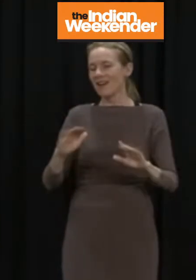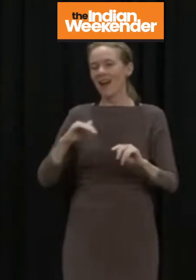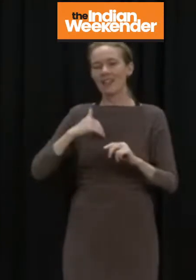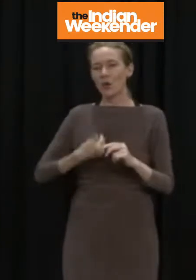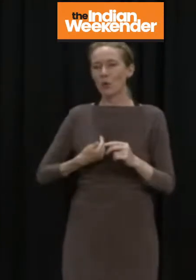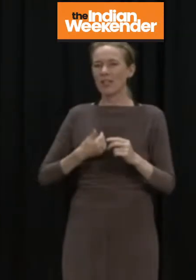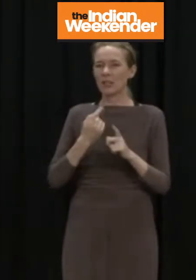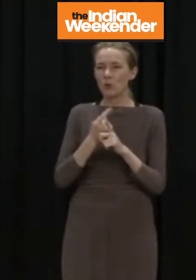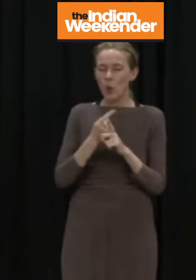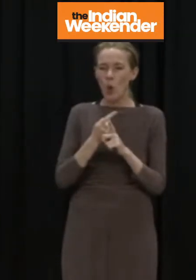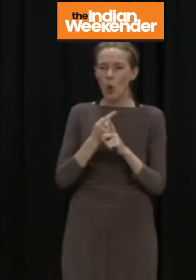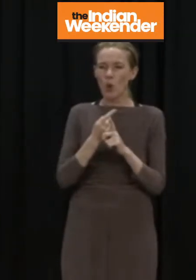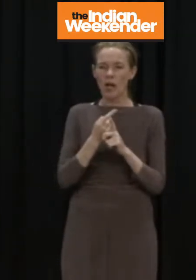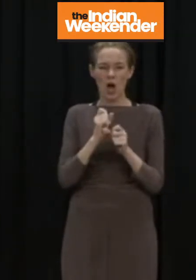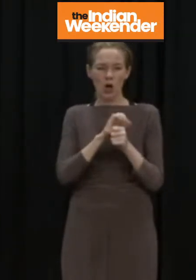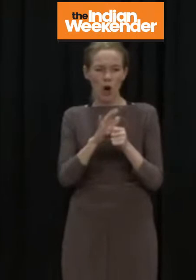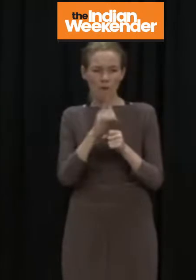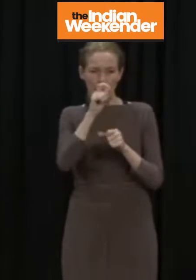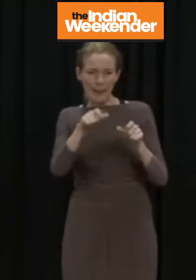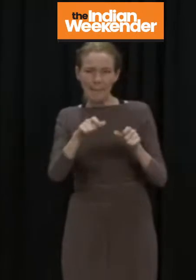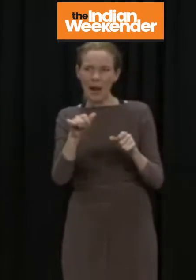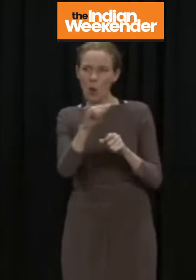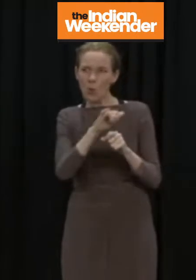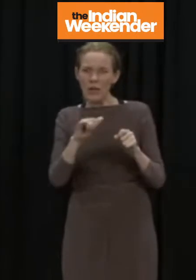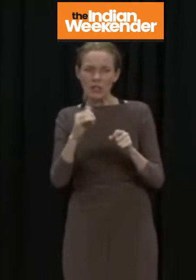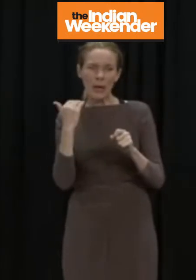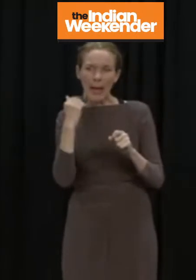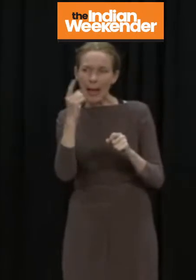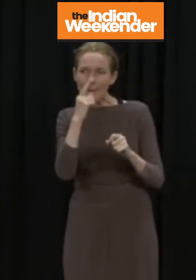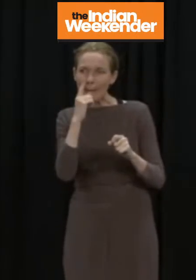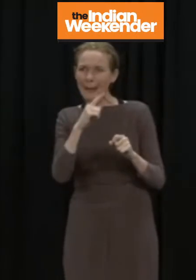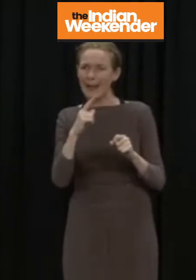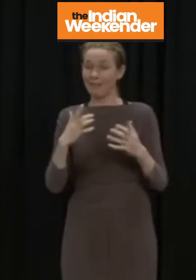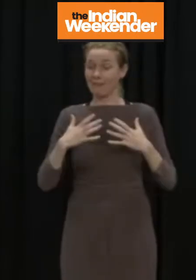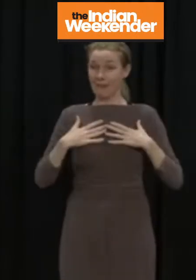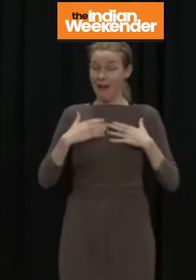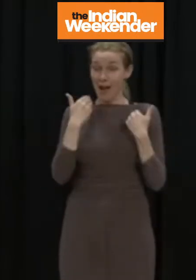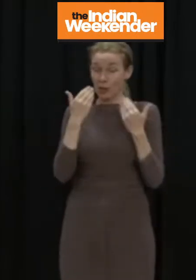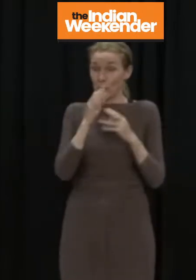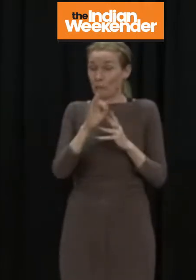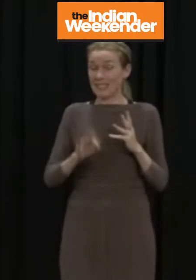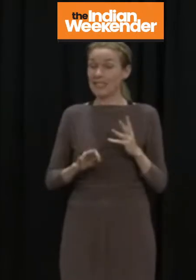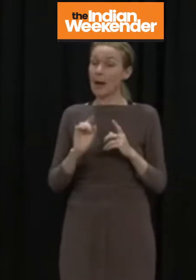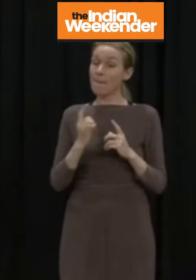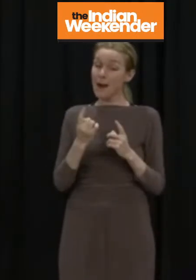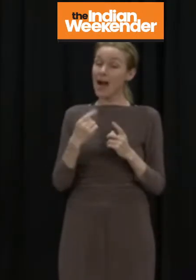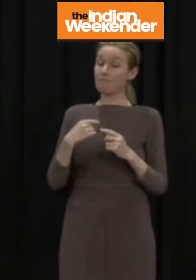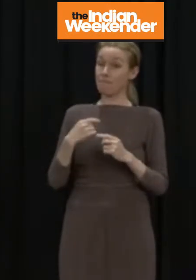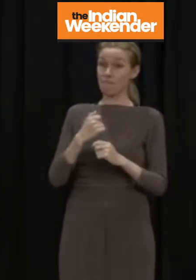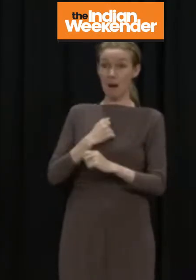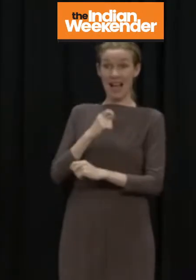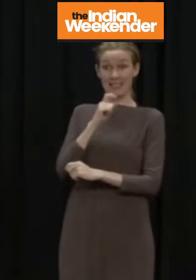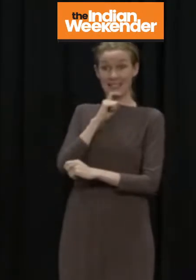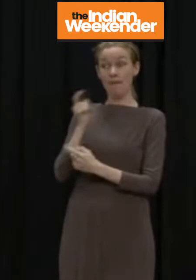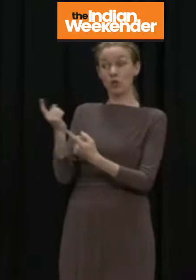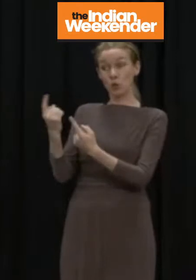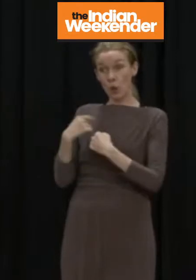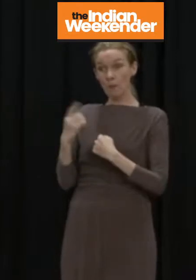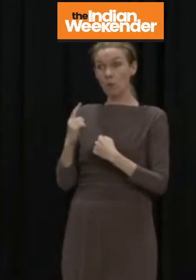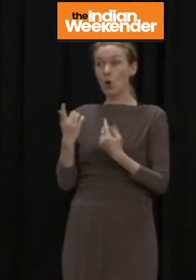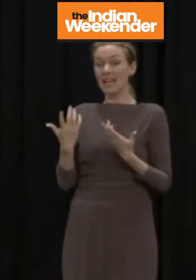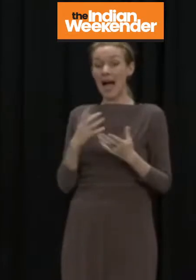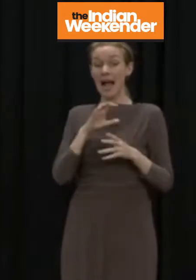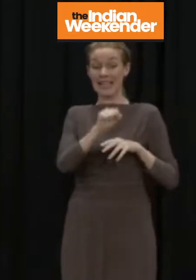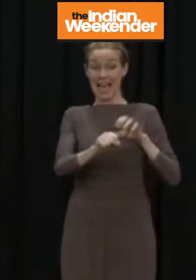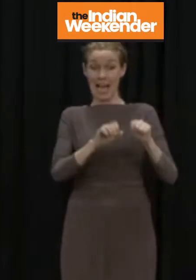members or associated with gangs or not. I don't actually have that information. The feedback that I have had is that there are people who are associated with